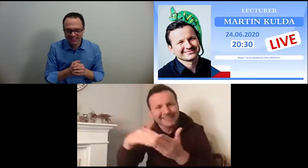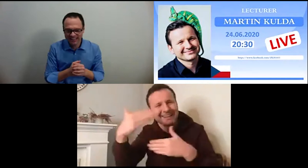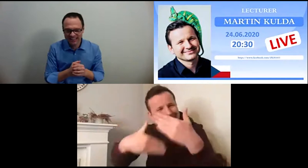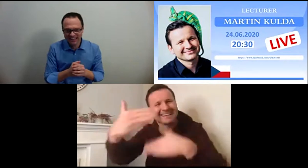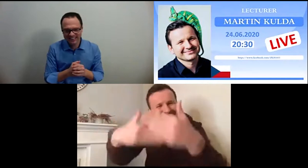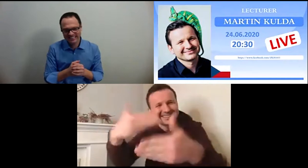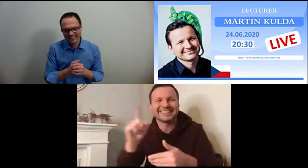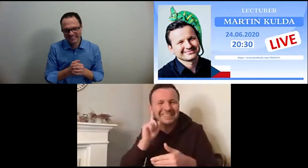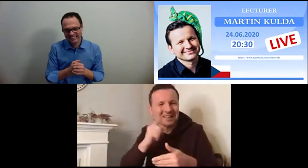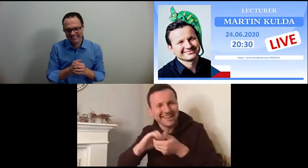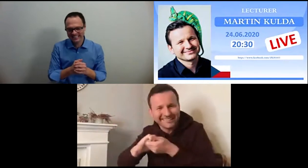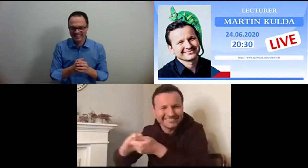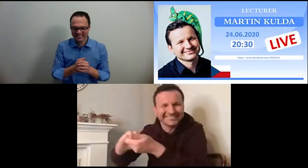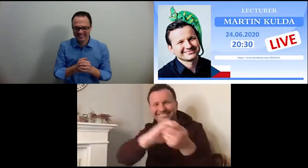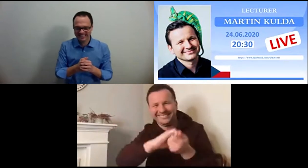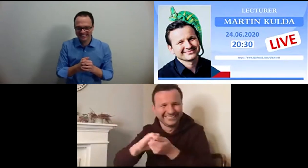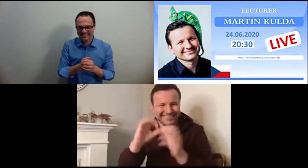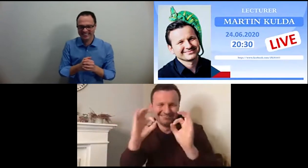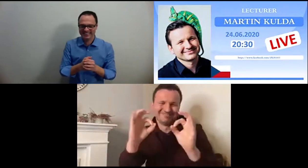much. Please keep going.